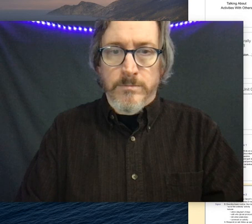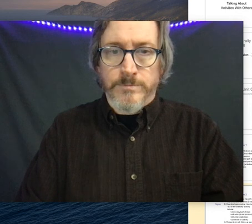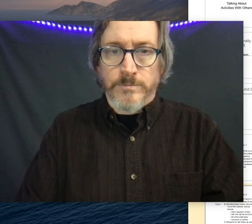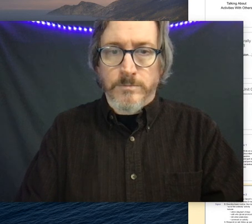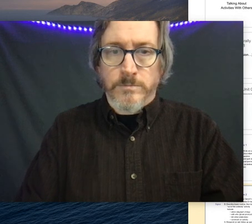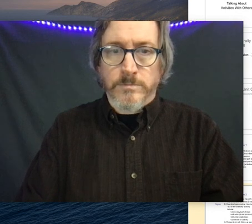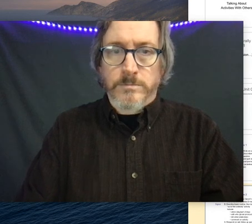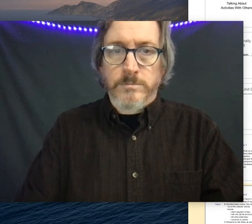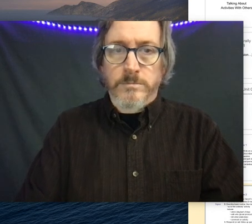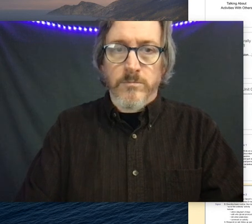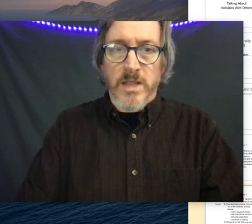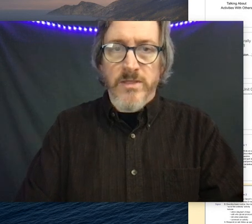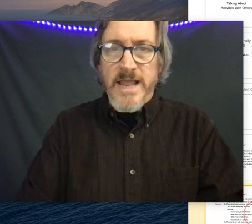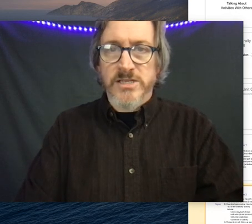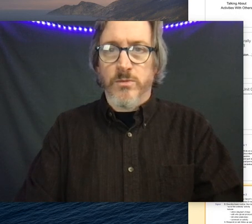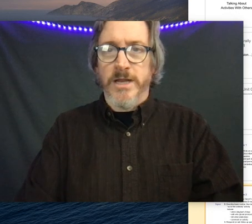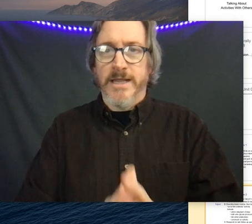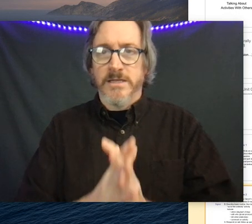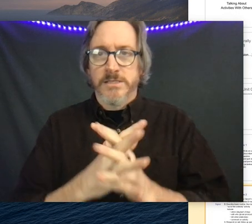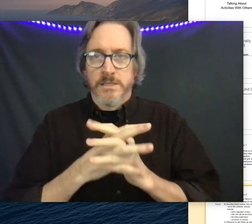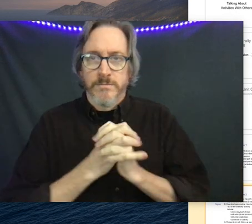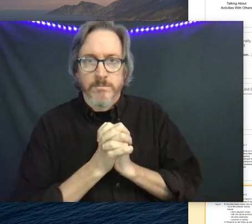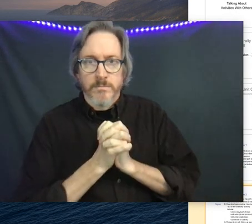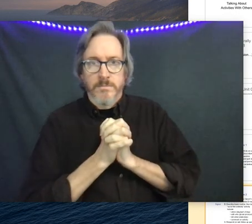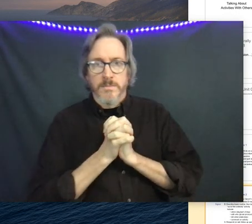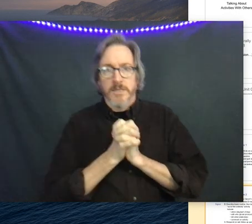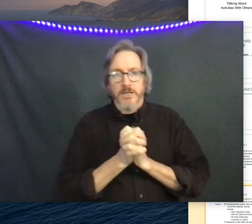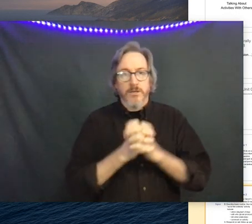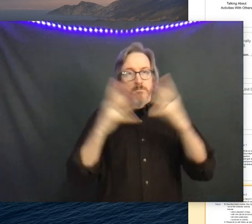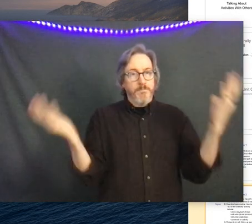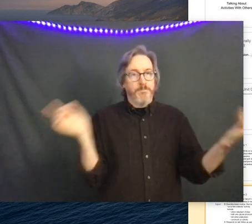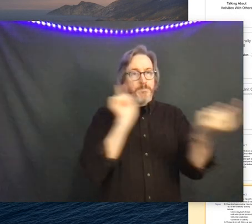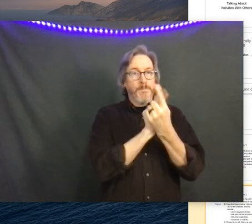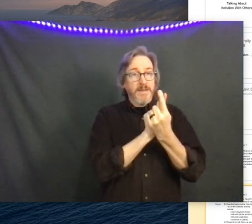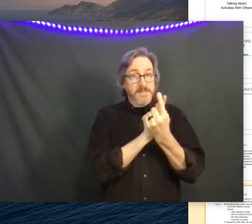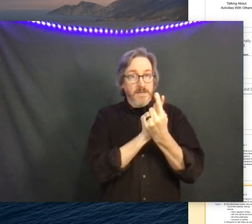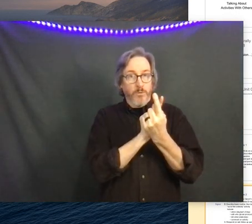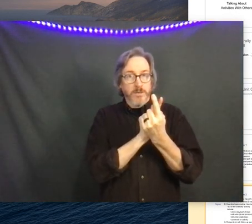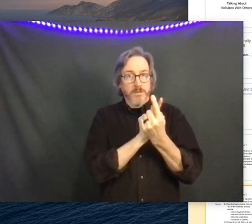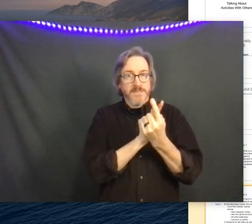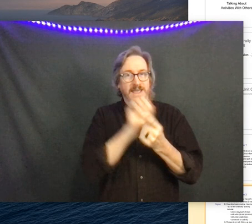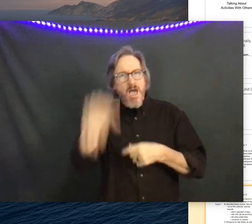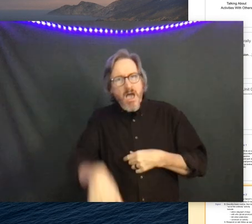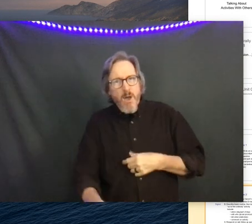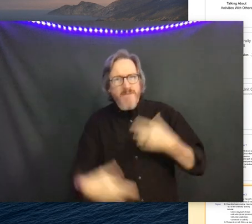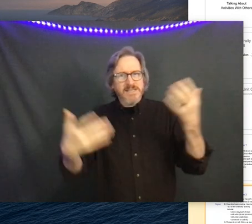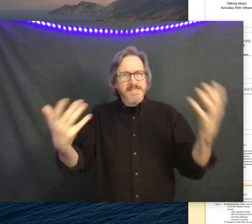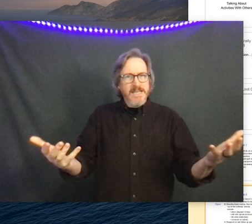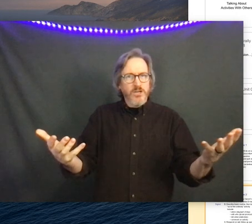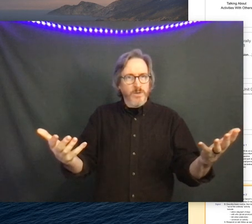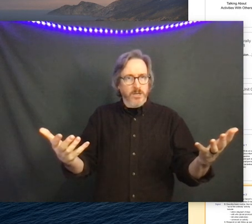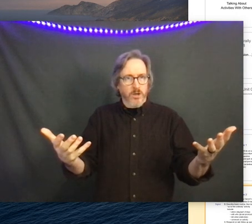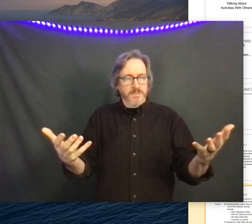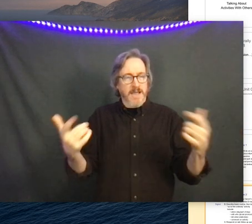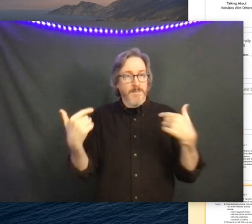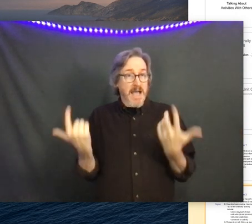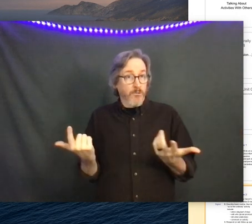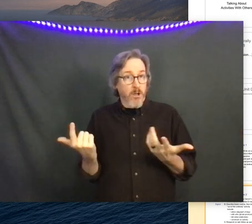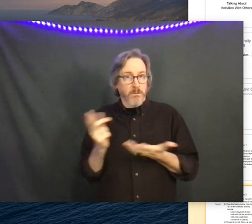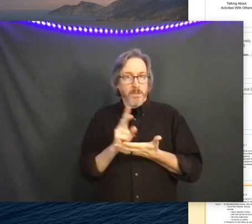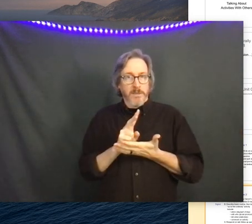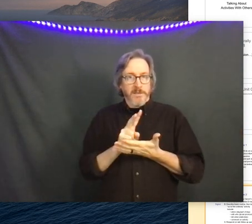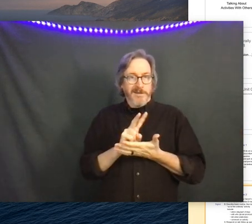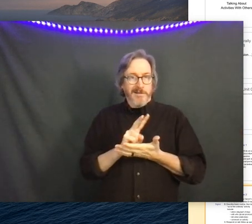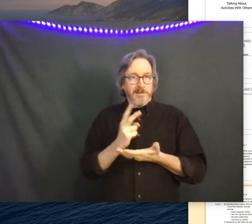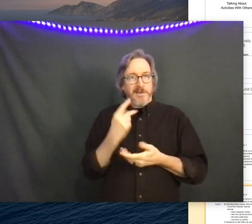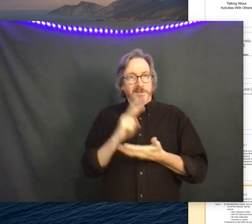Okay. The next one is bump into someone, say, oh, haven't seen you in a long time. How